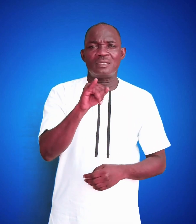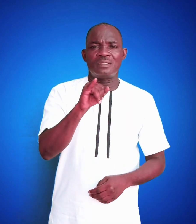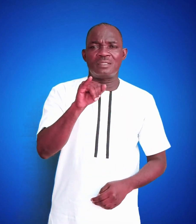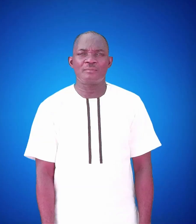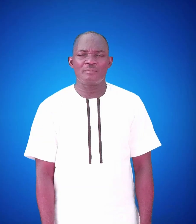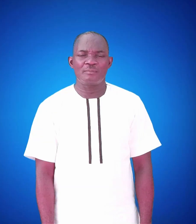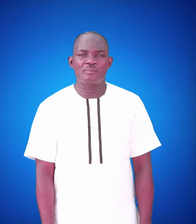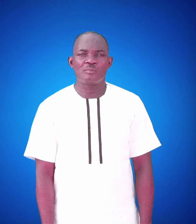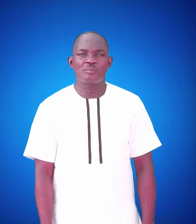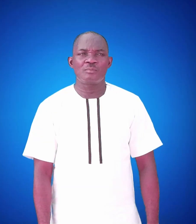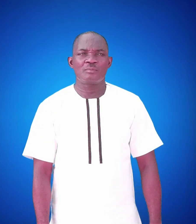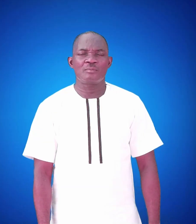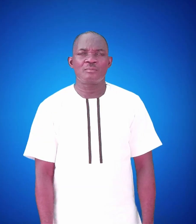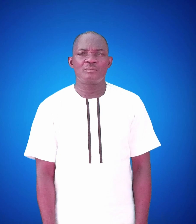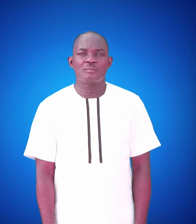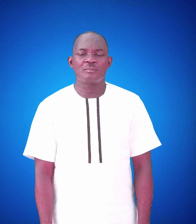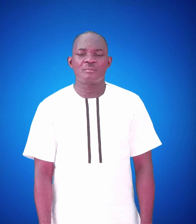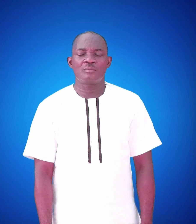NHIA.